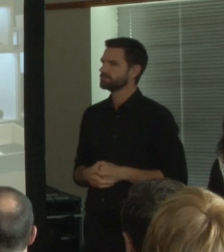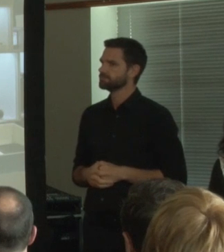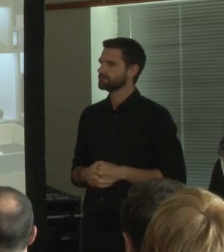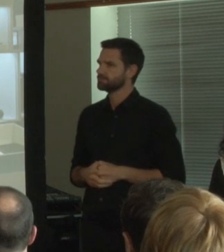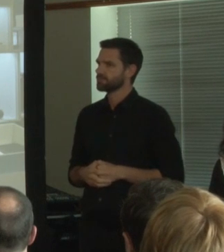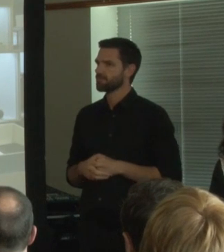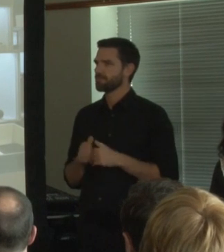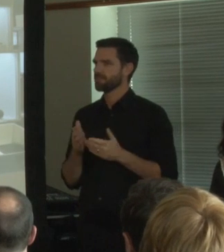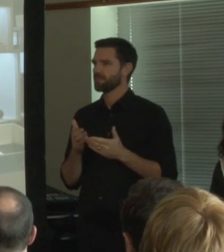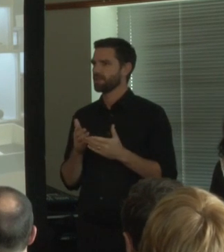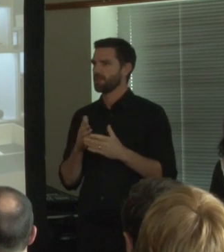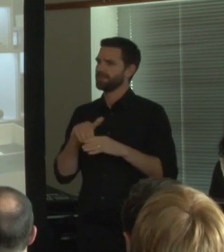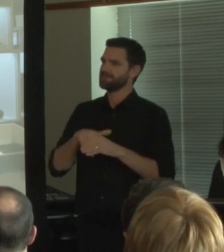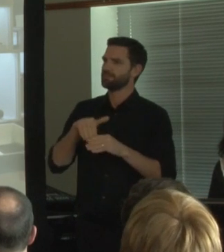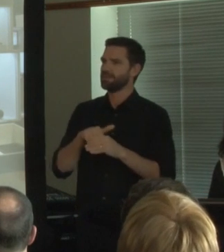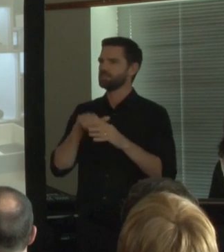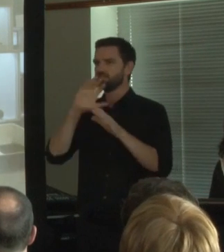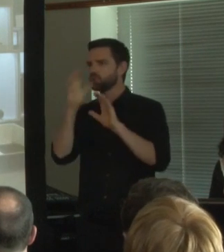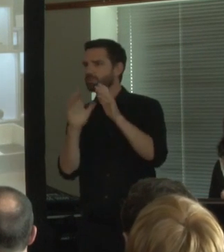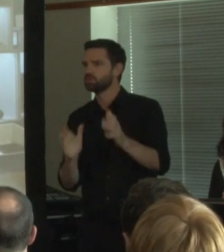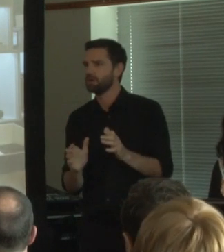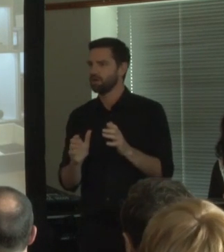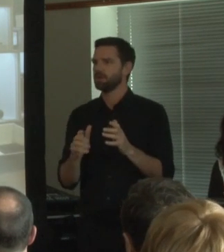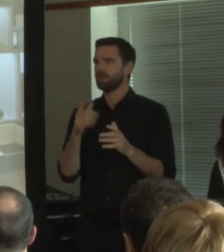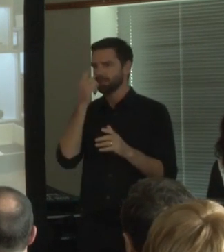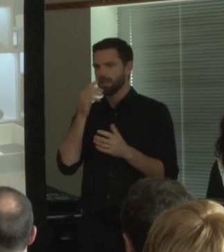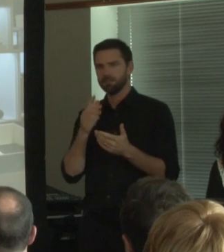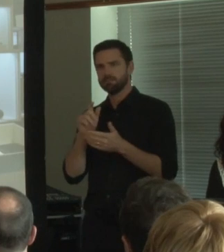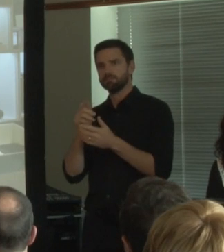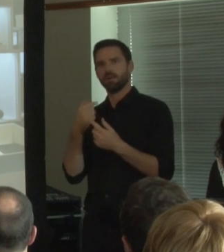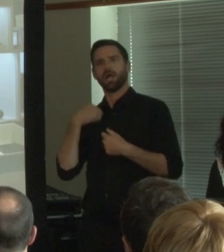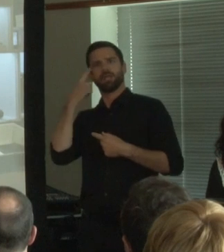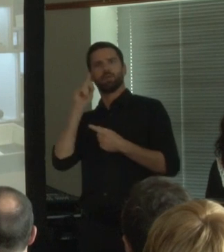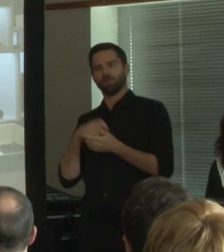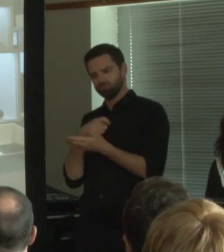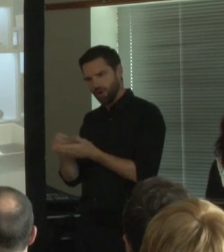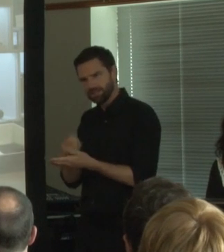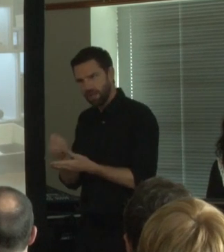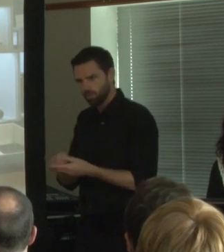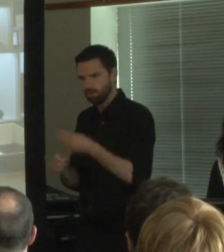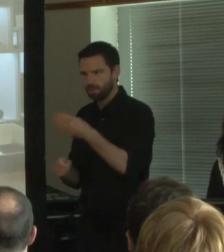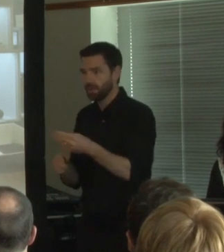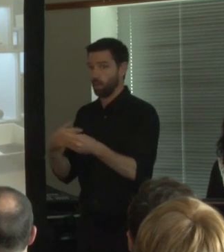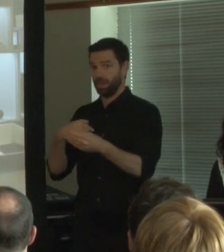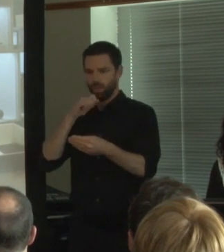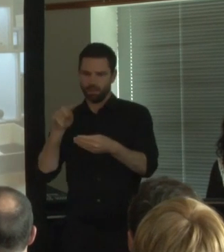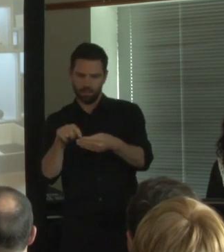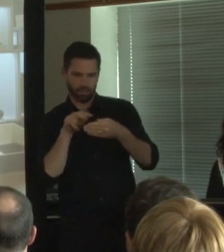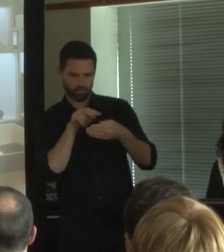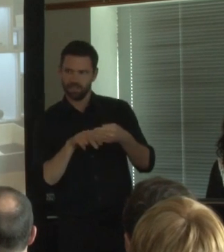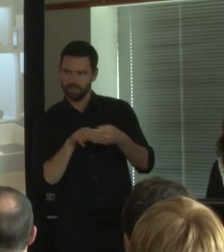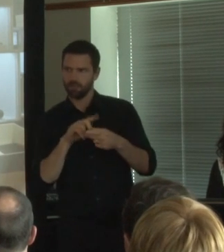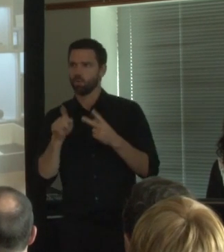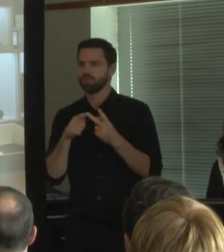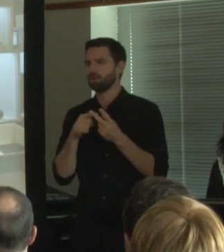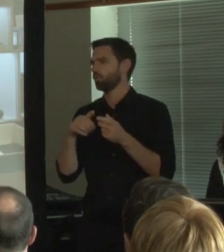stage three interaction where people can write down directly what they think and put it up. We transcribe those and look at them. We've also got the usual social media